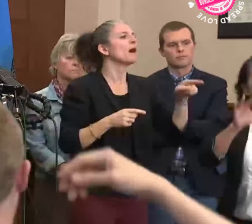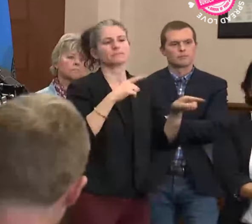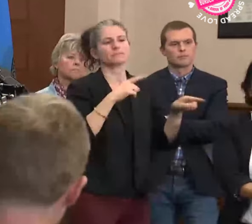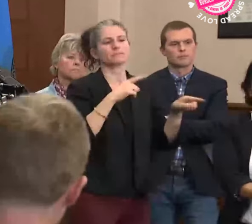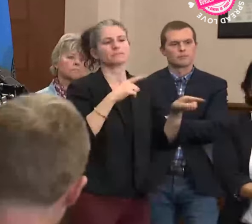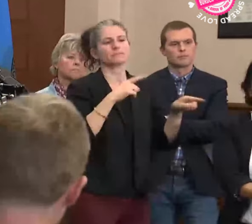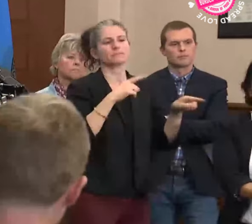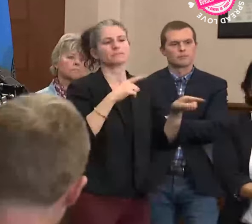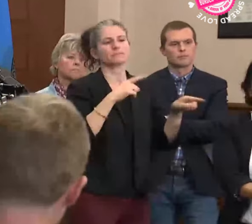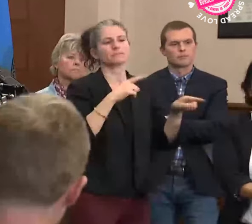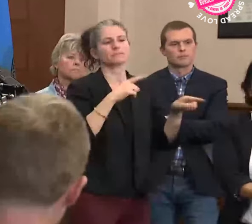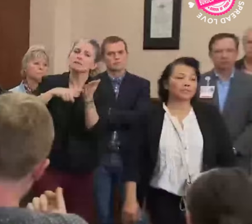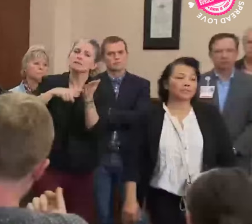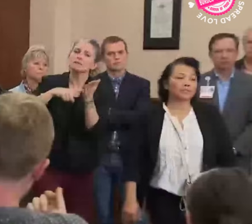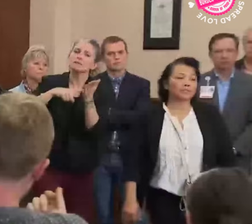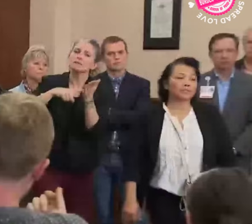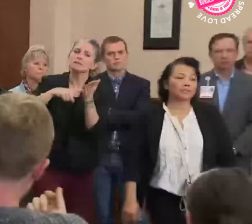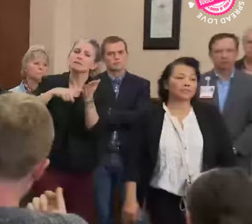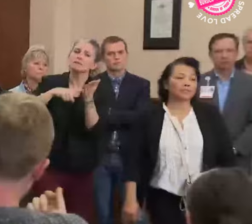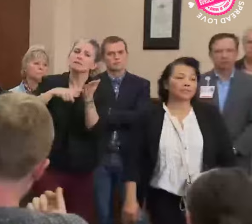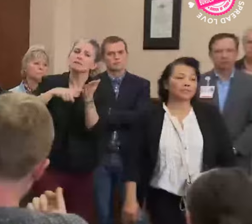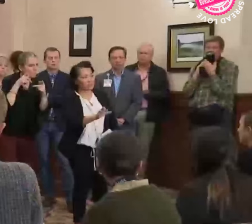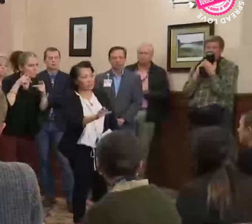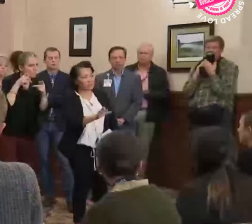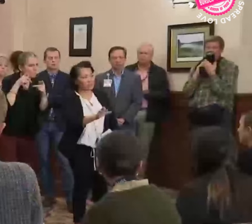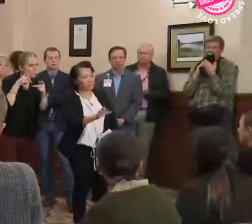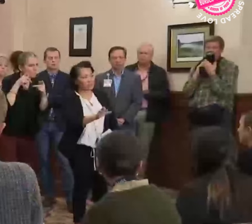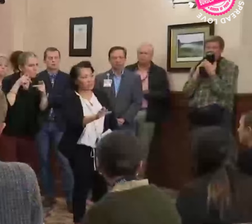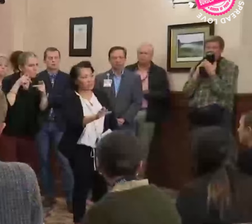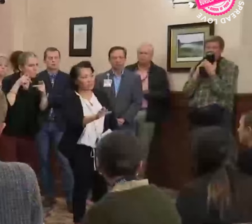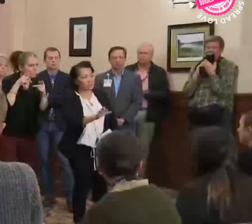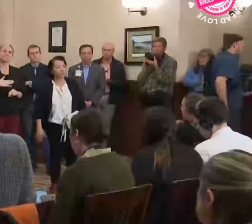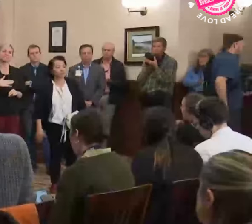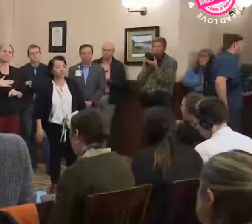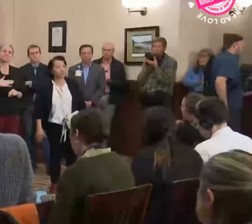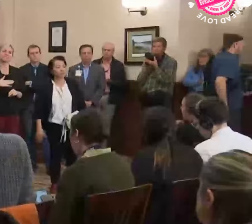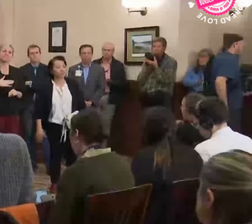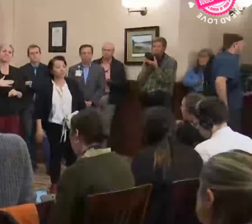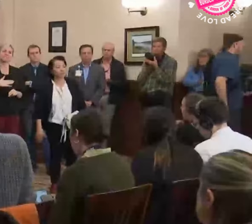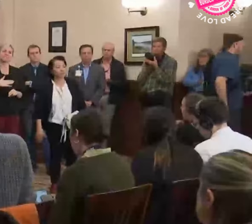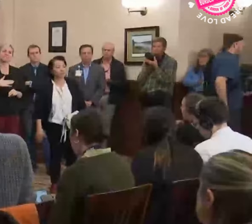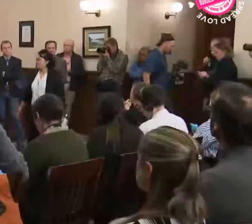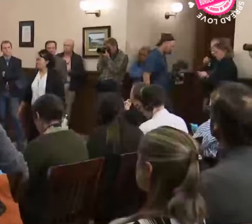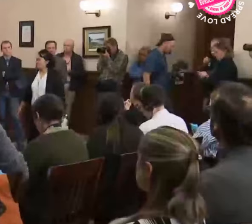appreciate your patience with us and this new conference. Thank you all. Thank you.